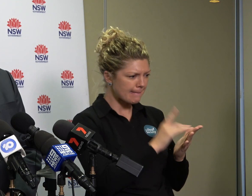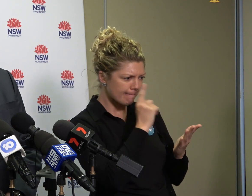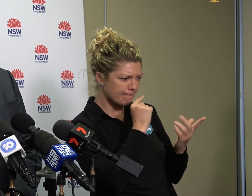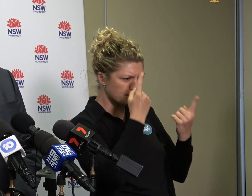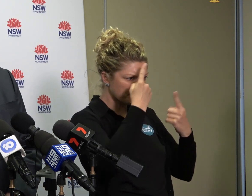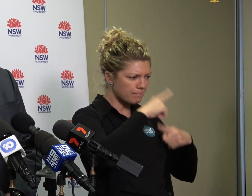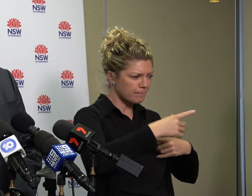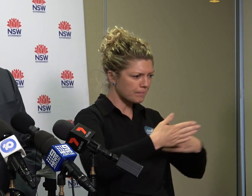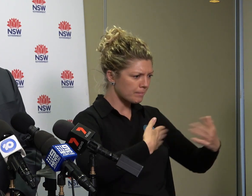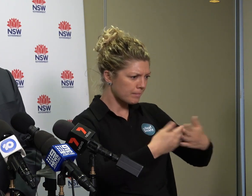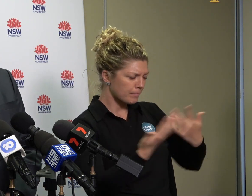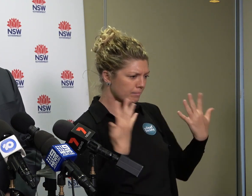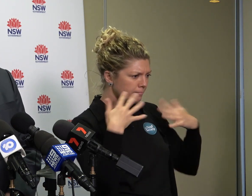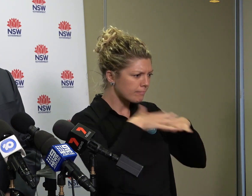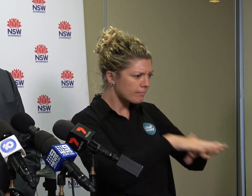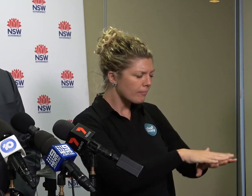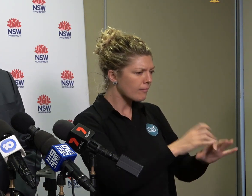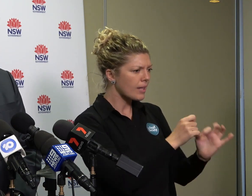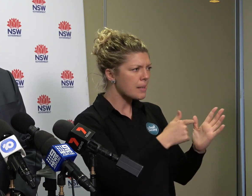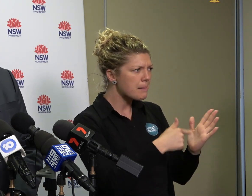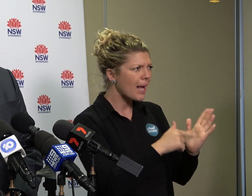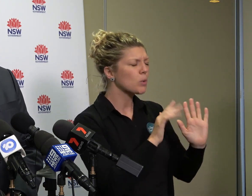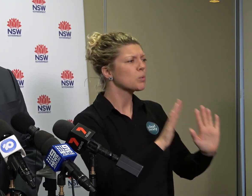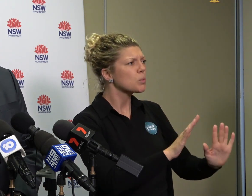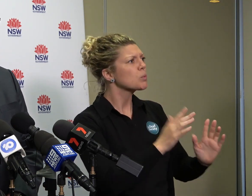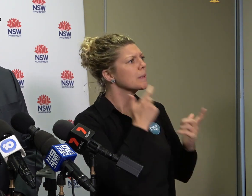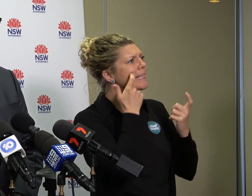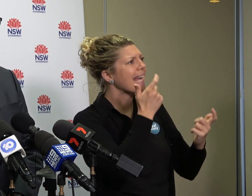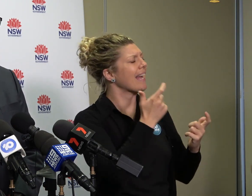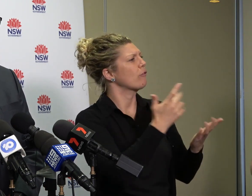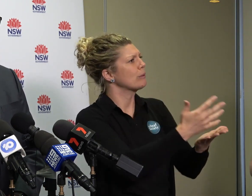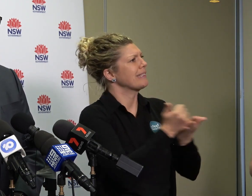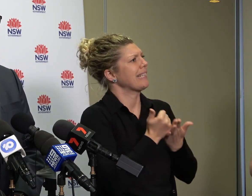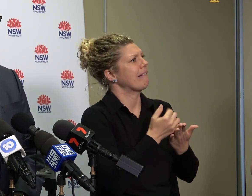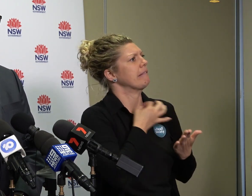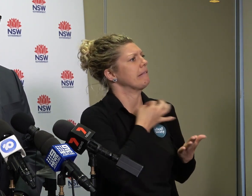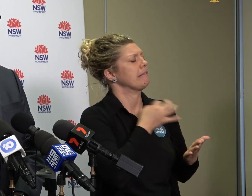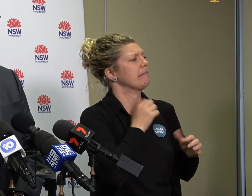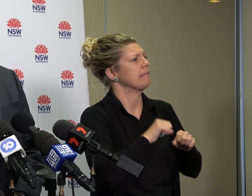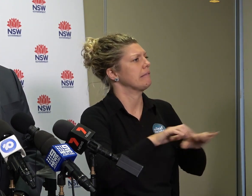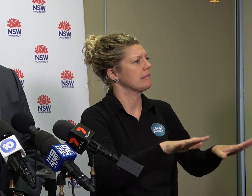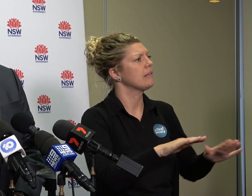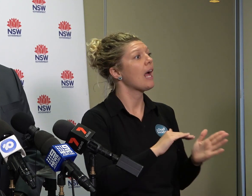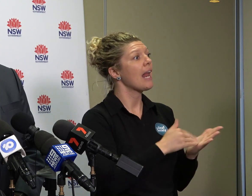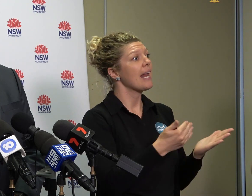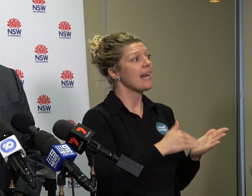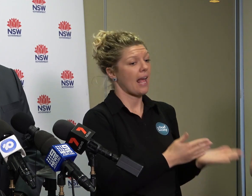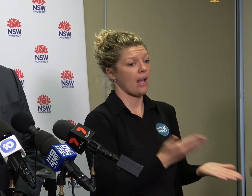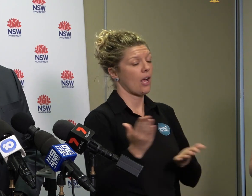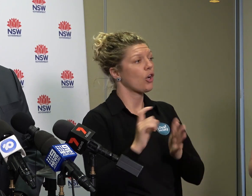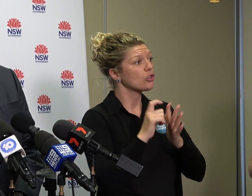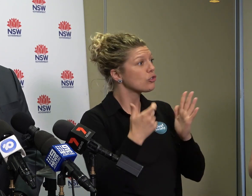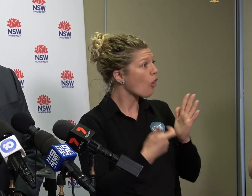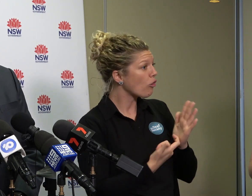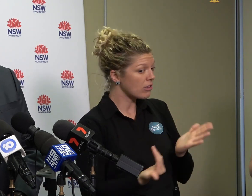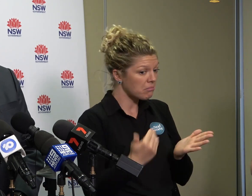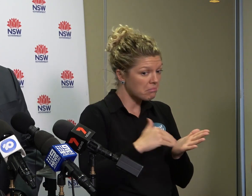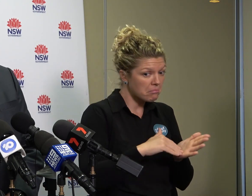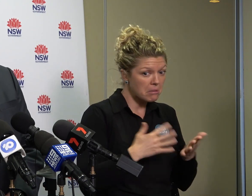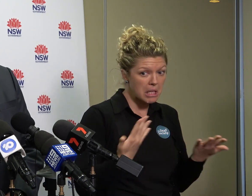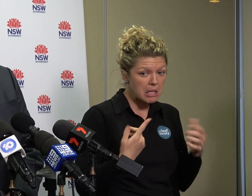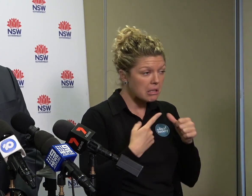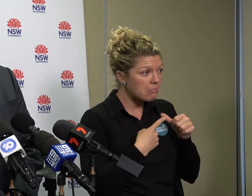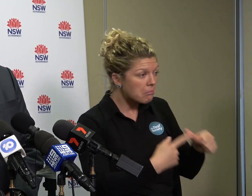those events to make sure that we enjoy but also done safely. I'm going to ask Dr. Chant if she'd like to add some